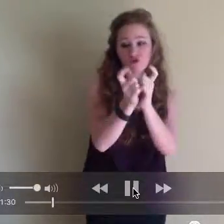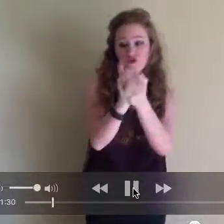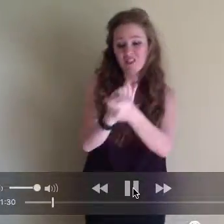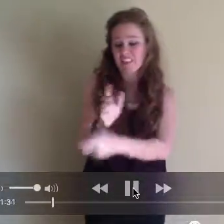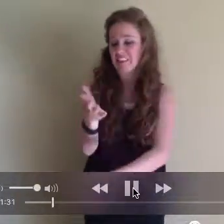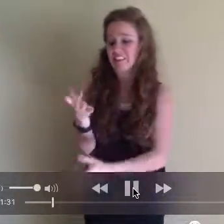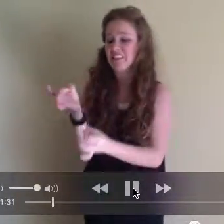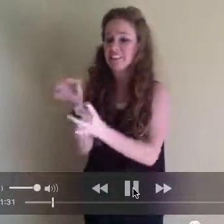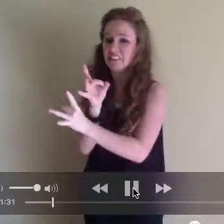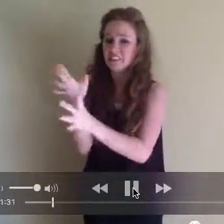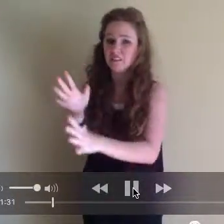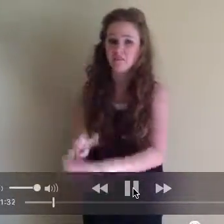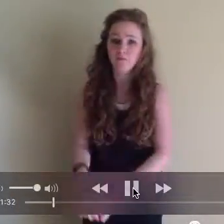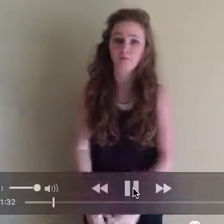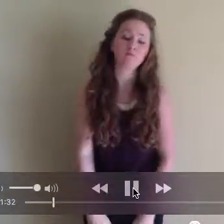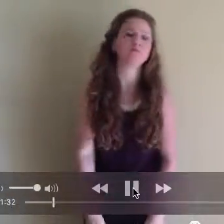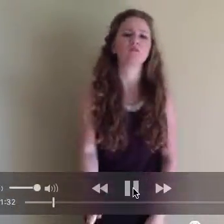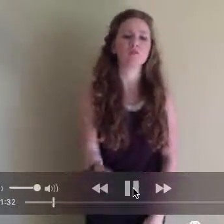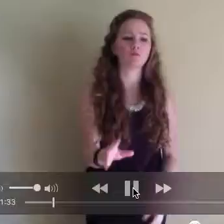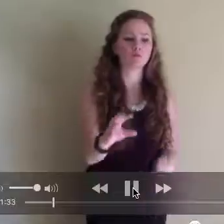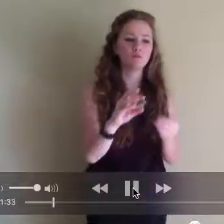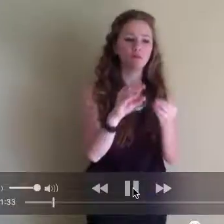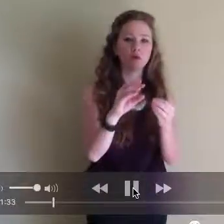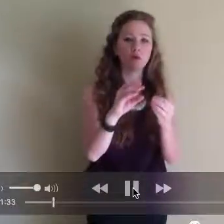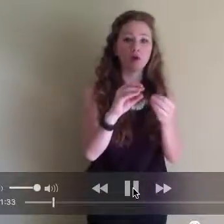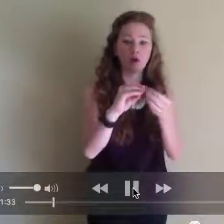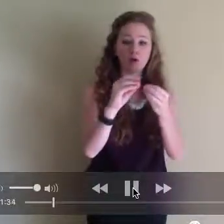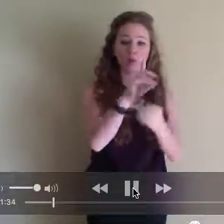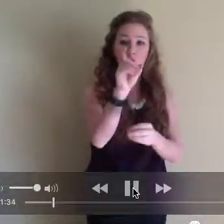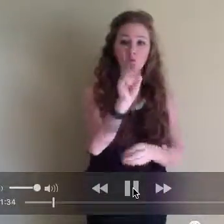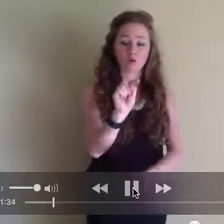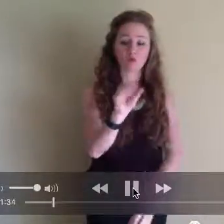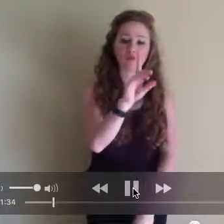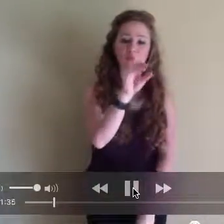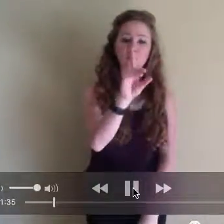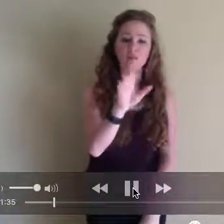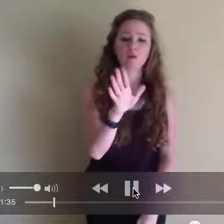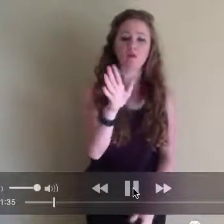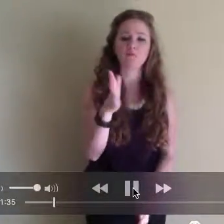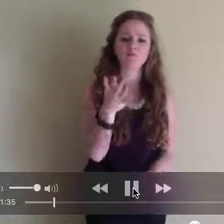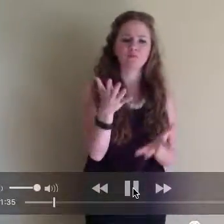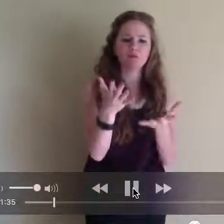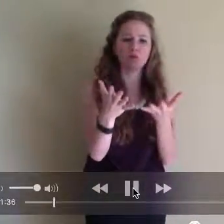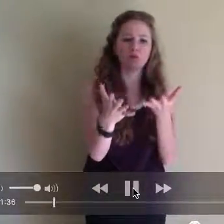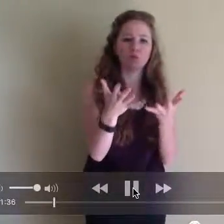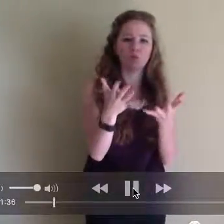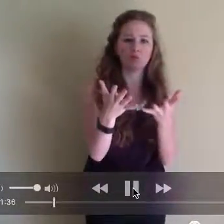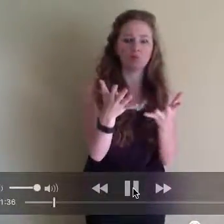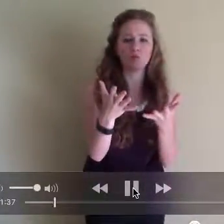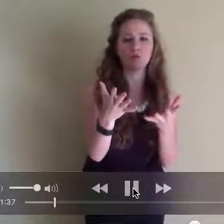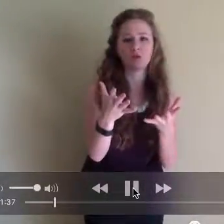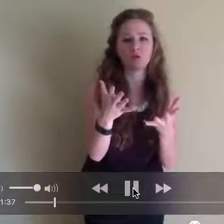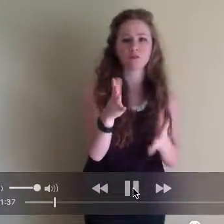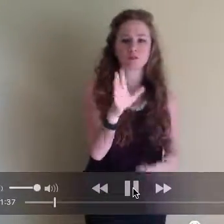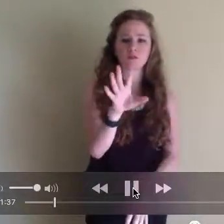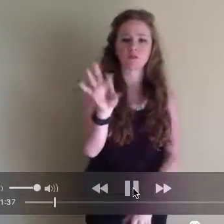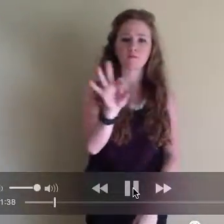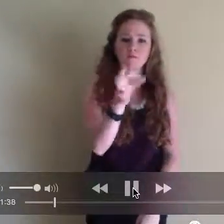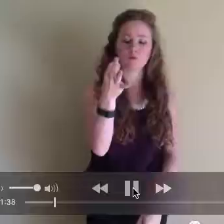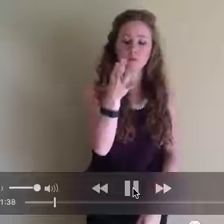In just a few years, the good, calm community went to a very, very unstable,